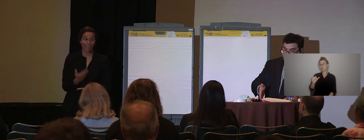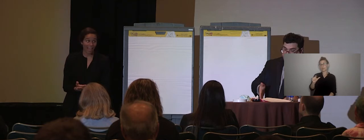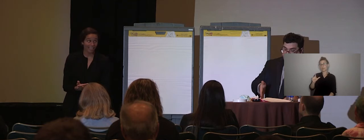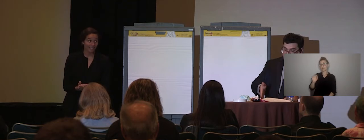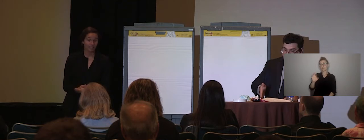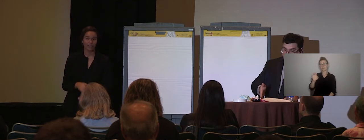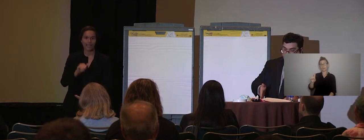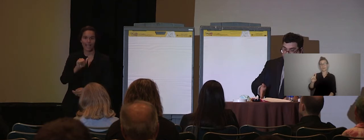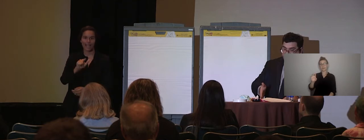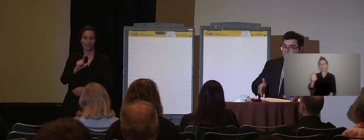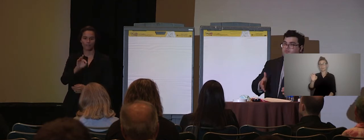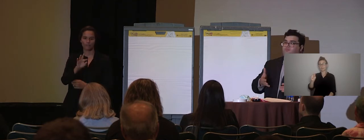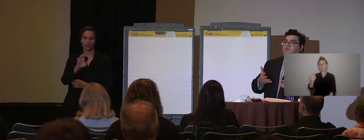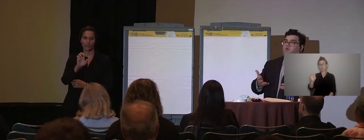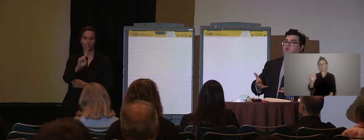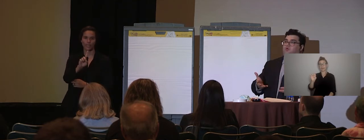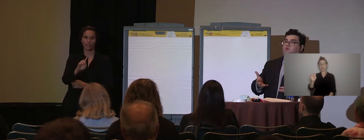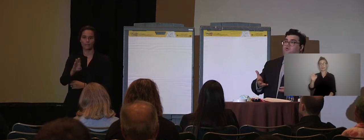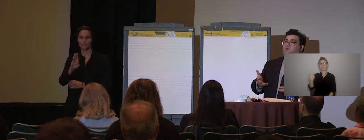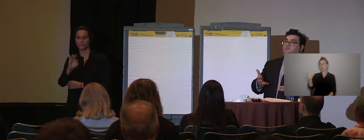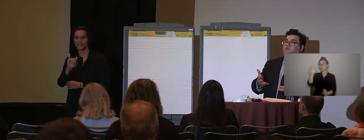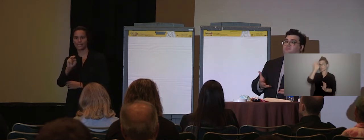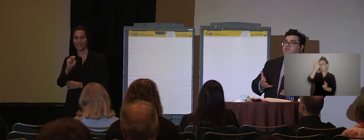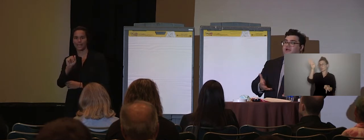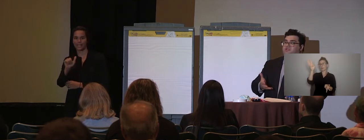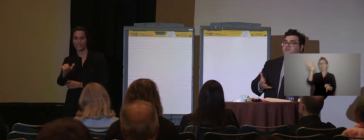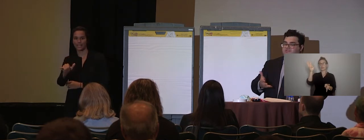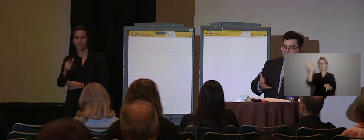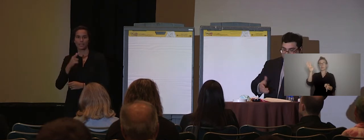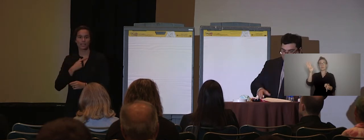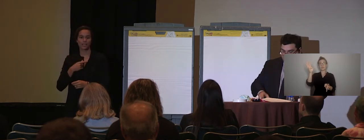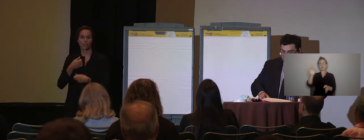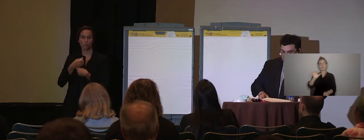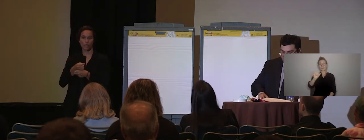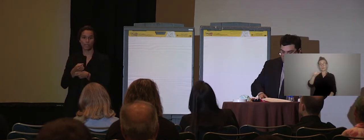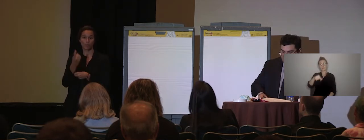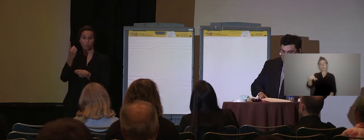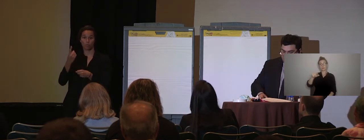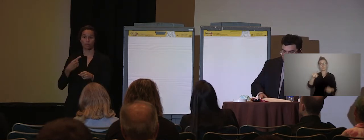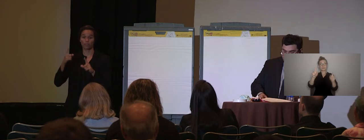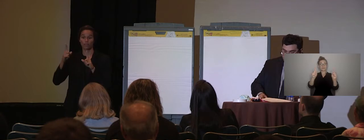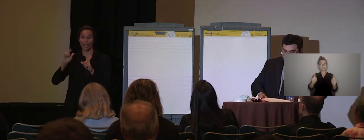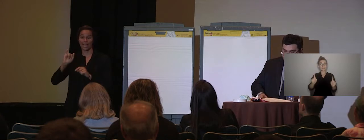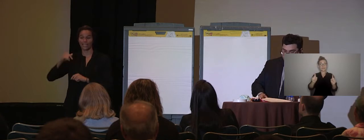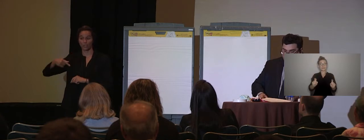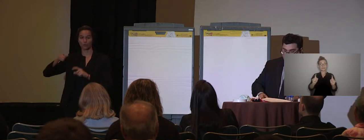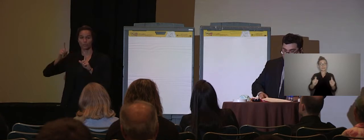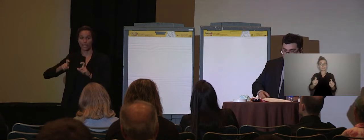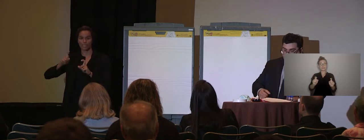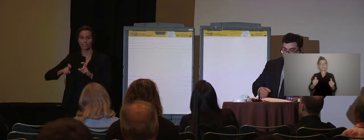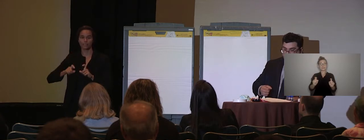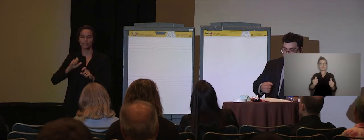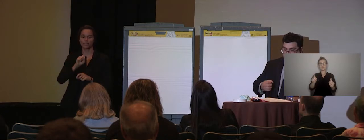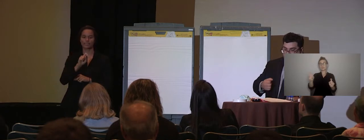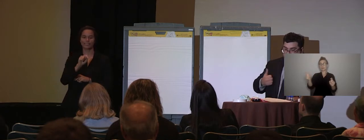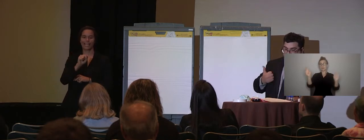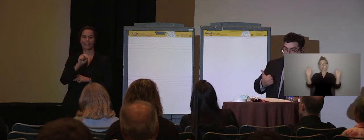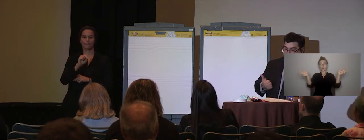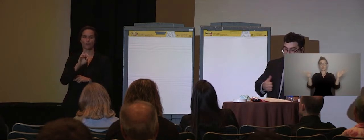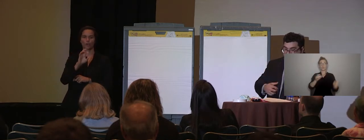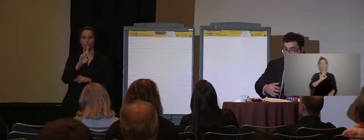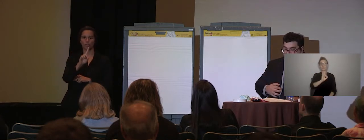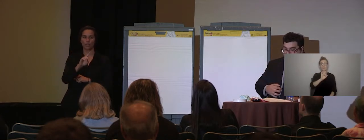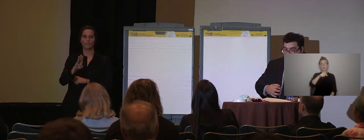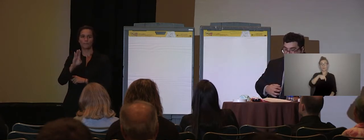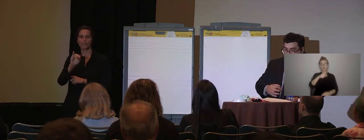Alfred Binet, who was creator of one of the more prominent IQ tests, the Stanford Binet, said that, quote, the